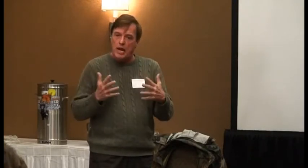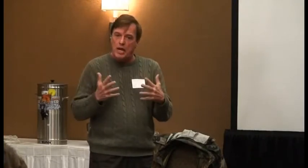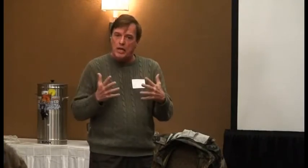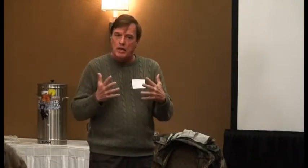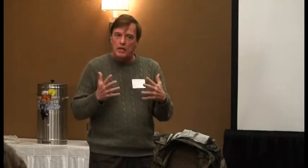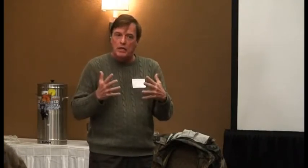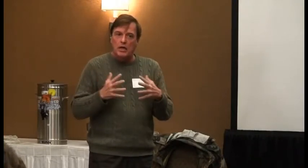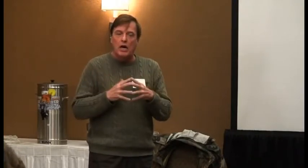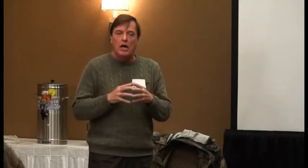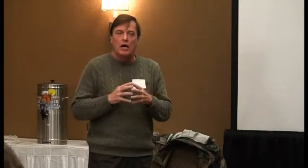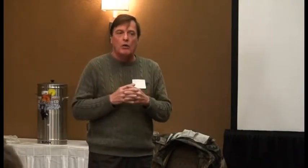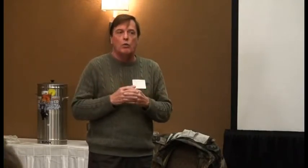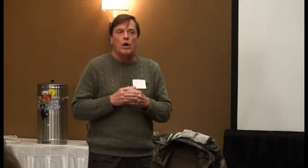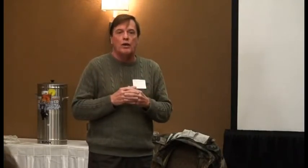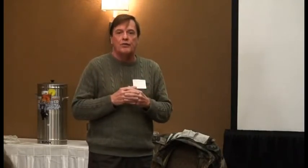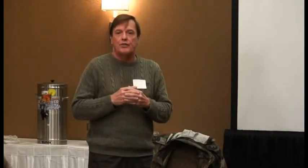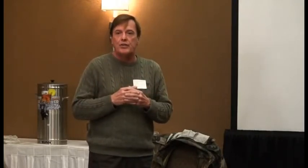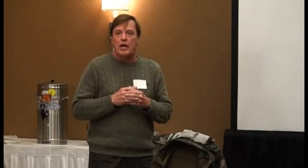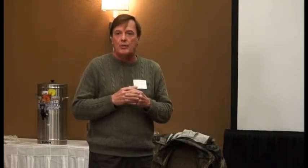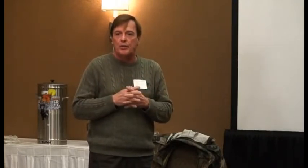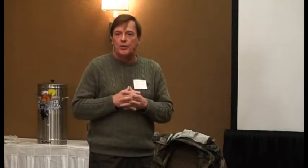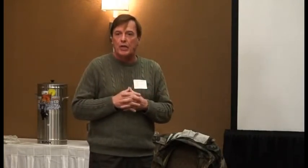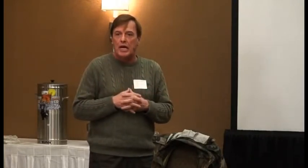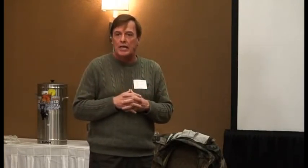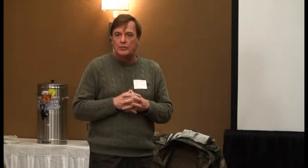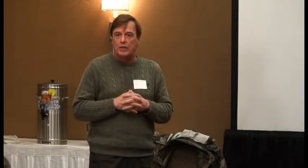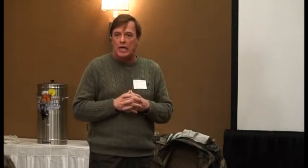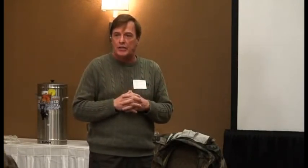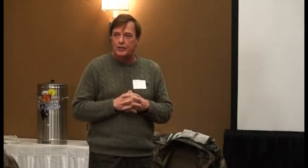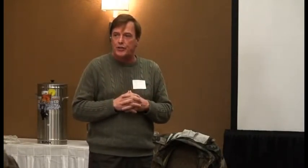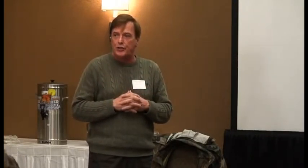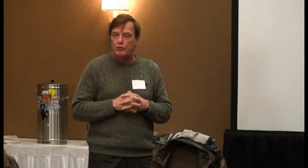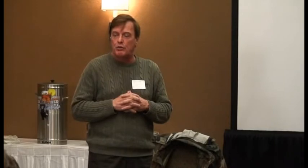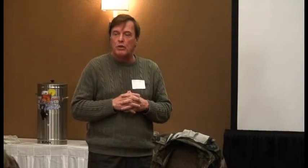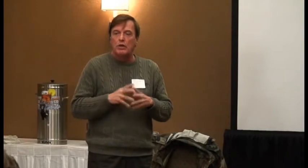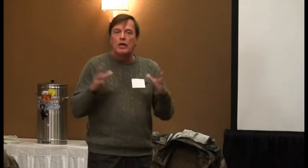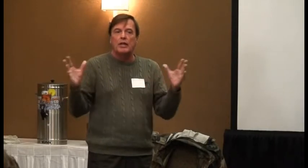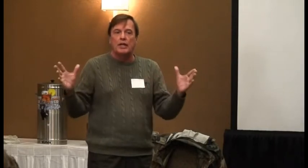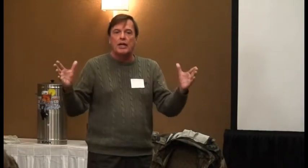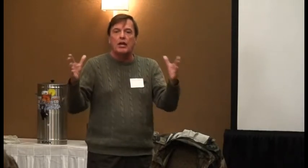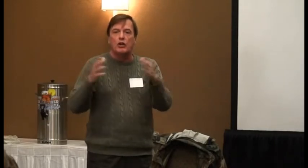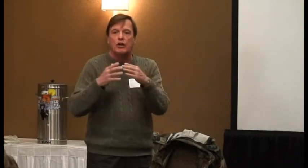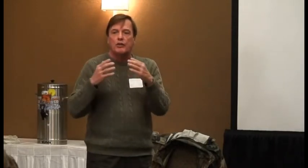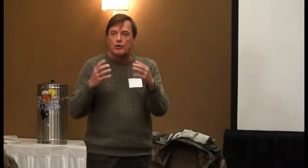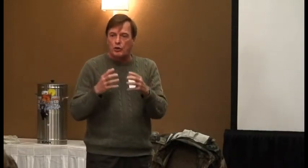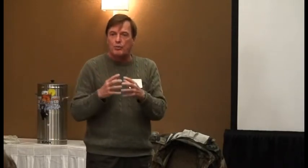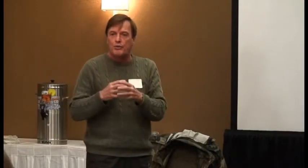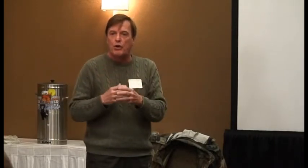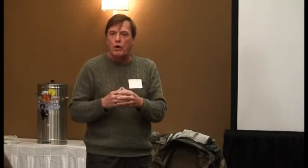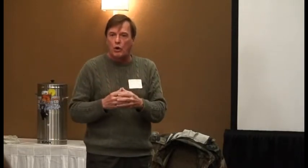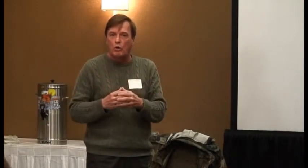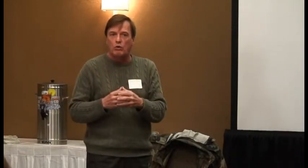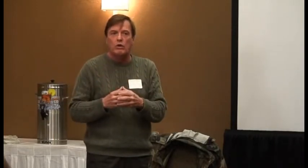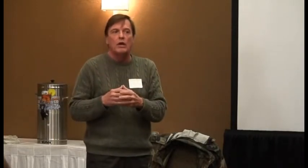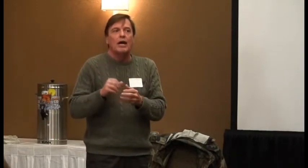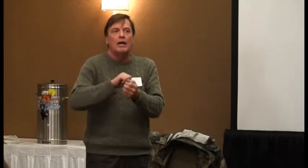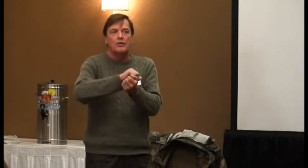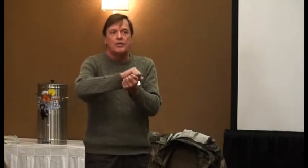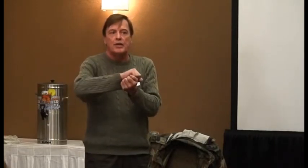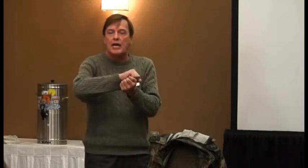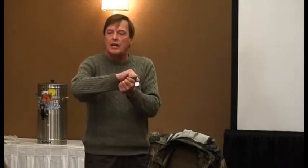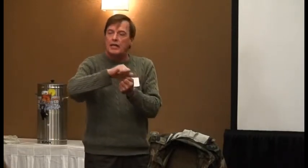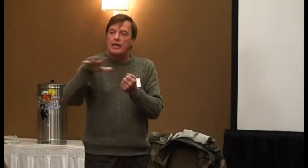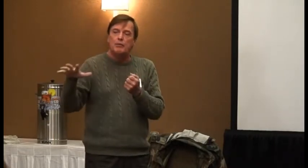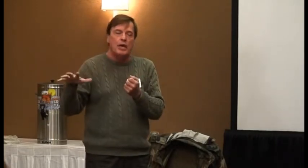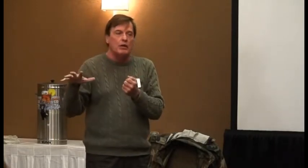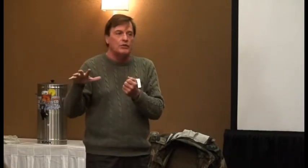in May? What is the time when you guys would like to do? And then again, I'll look at the group as a whole, and I'll